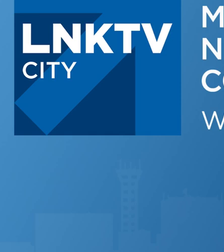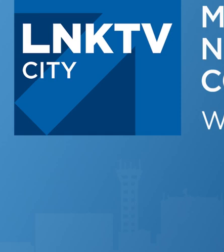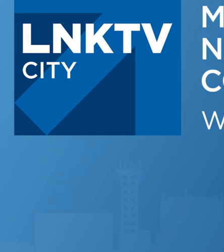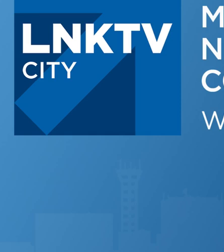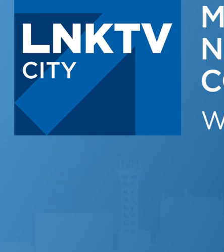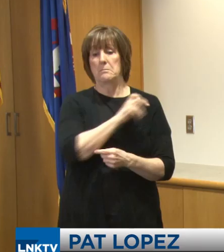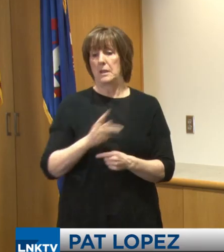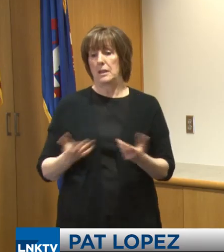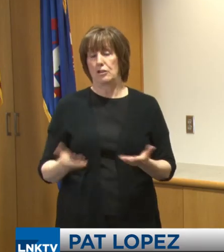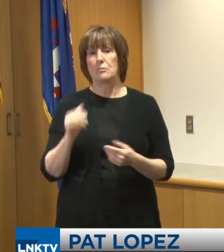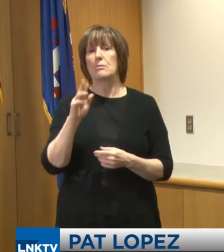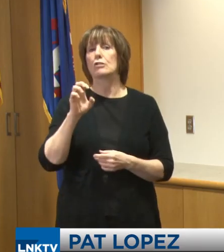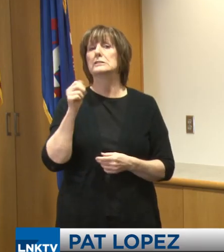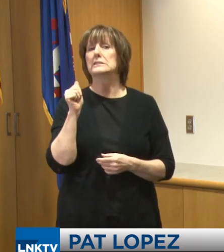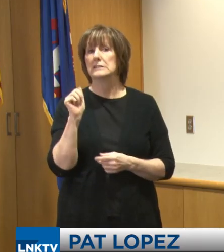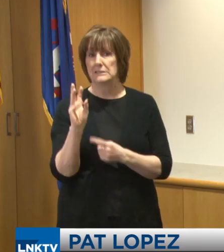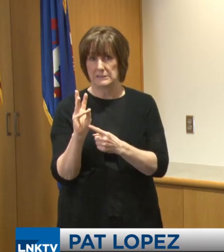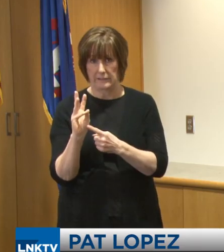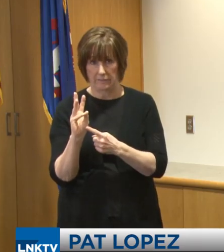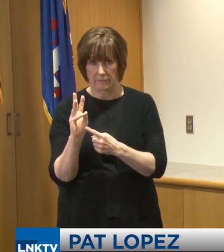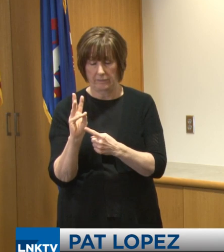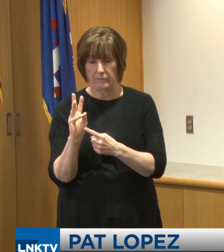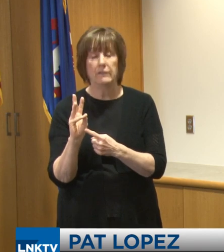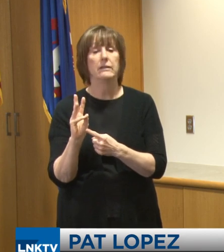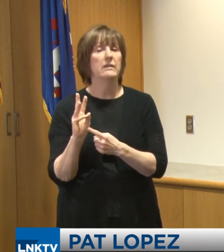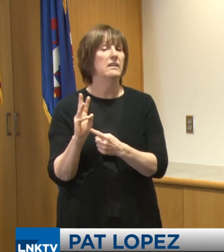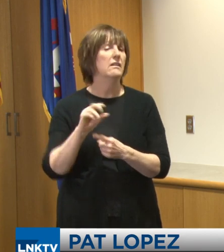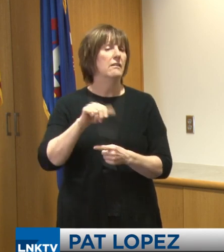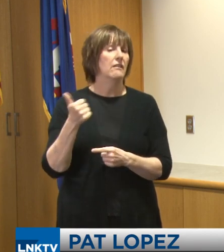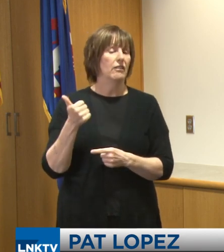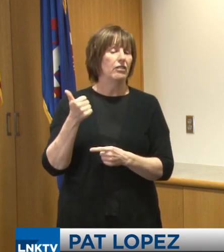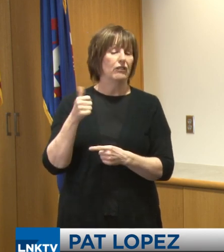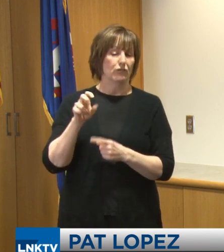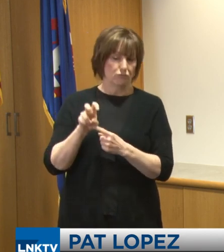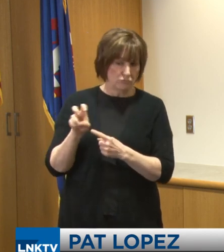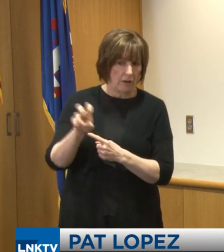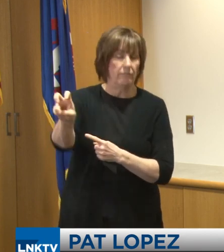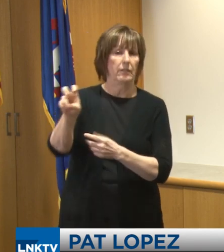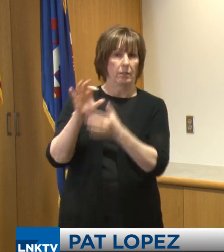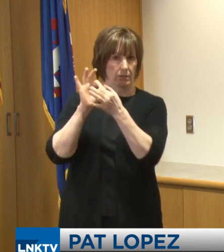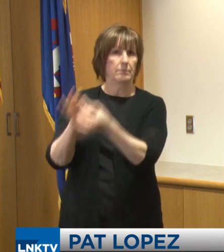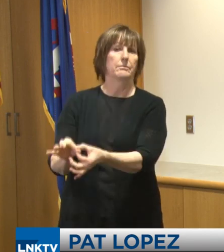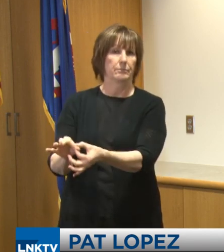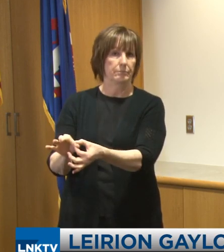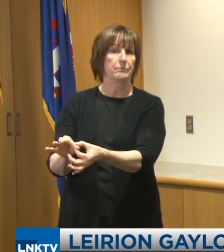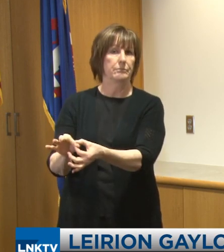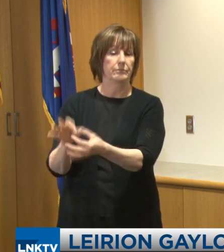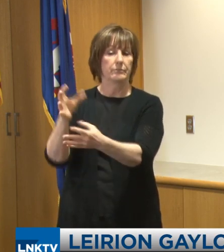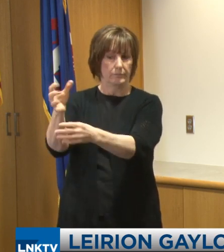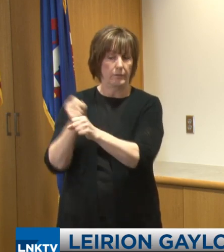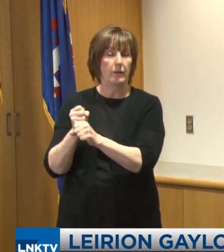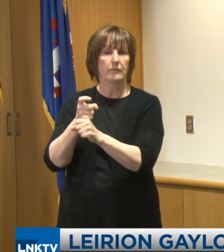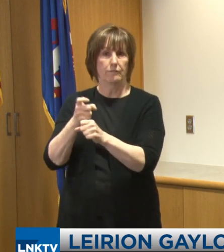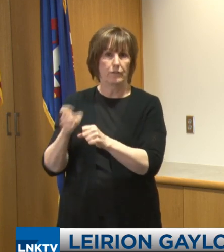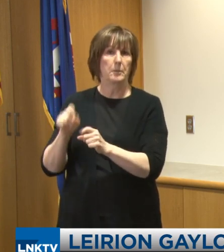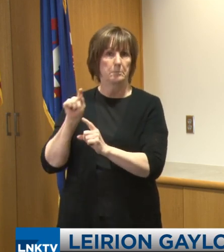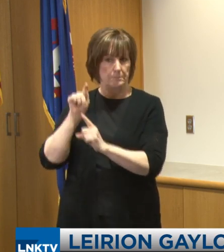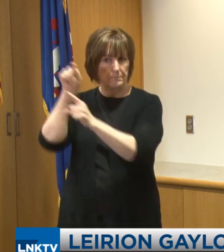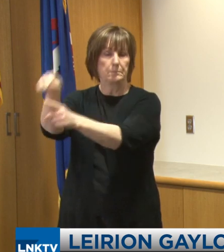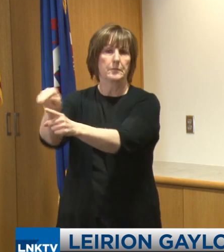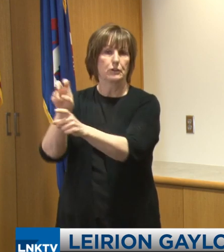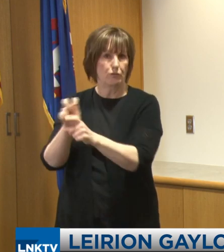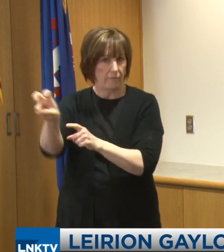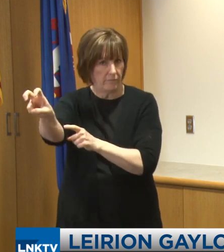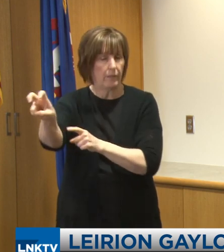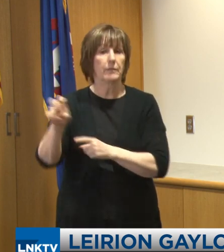16th. And as the mayor said, this is another travel-related case for us here in Lincoln. The onset